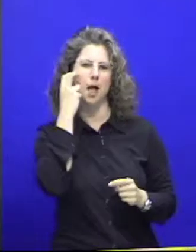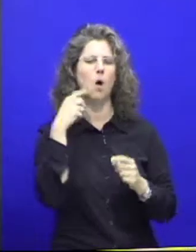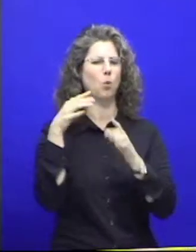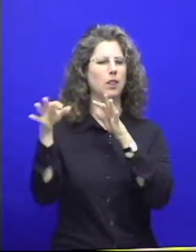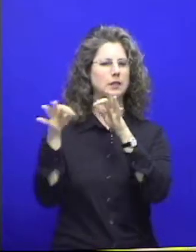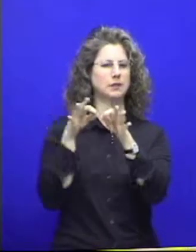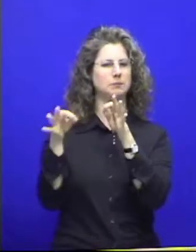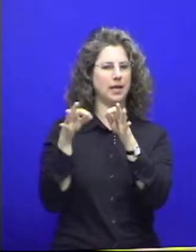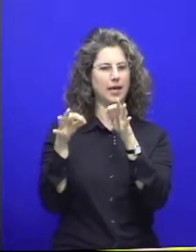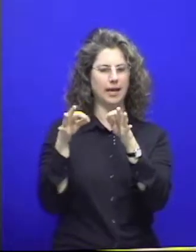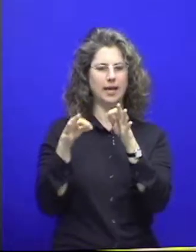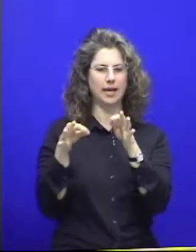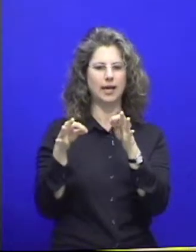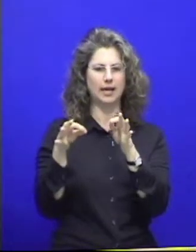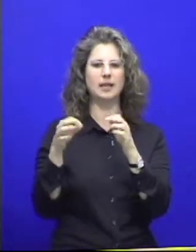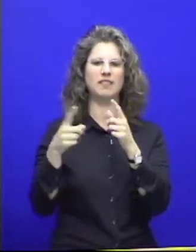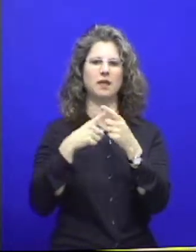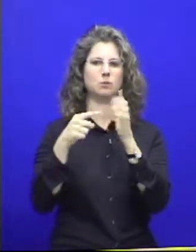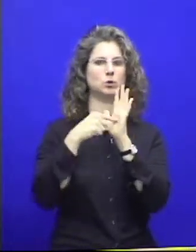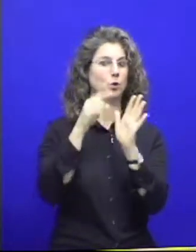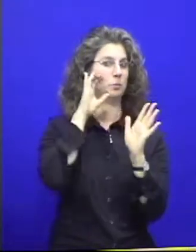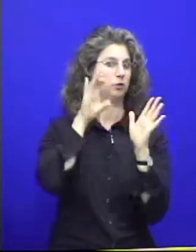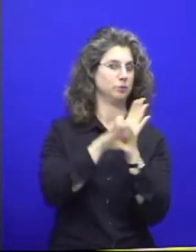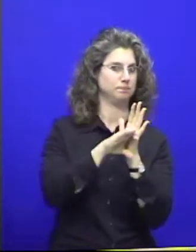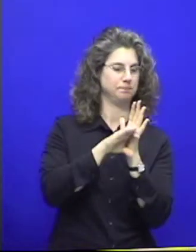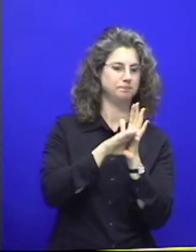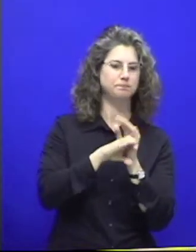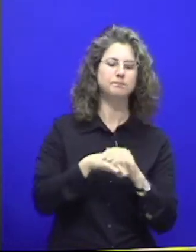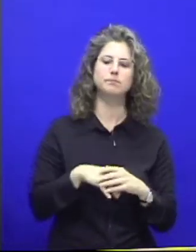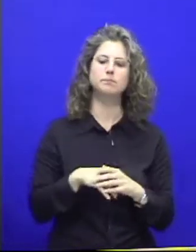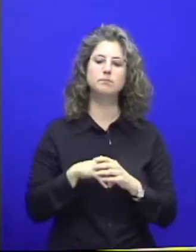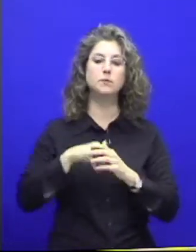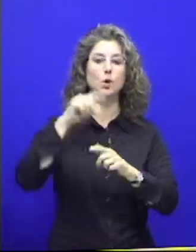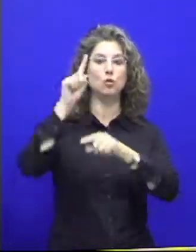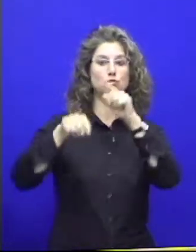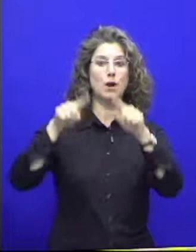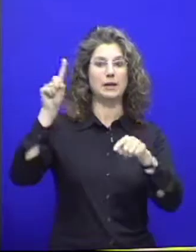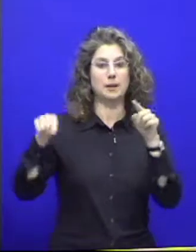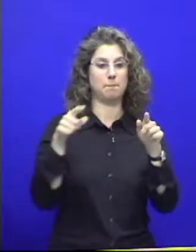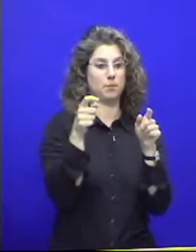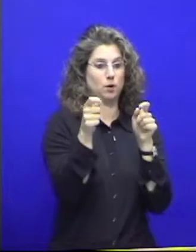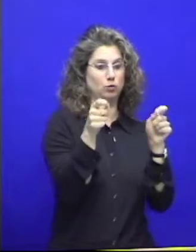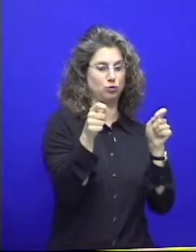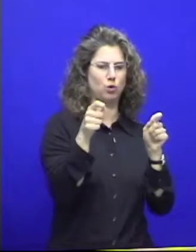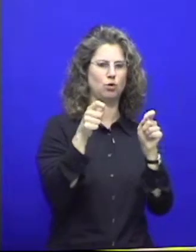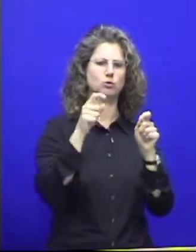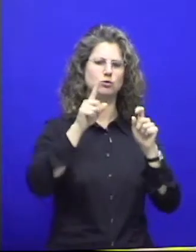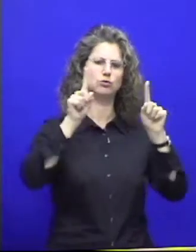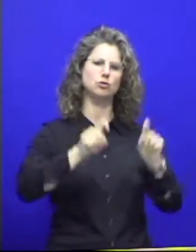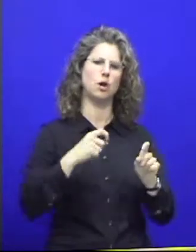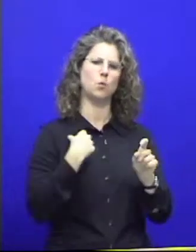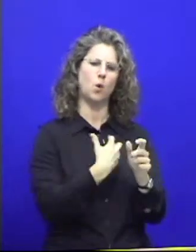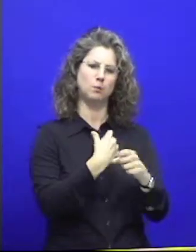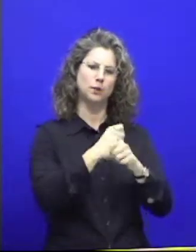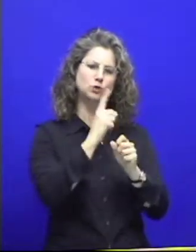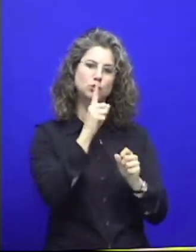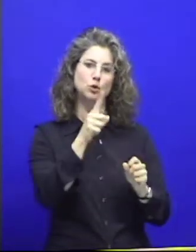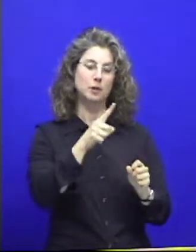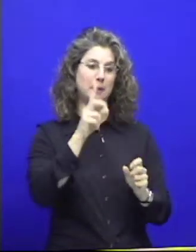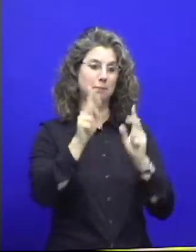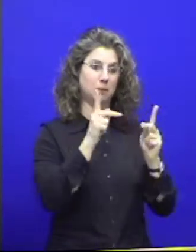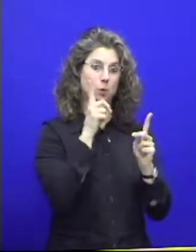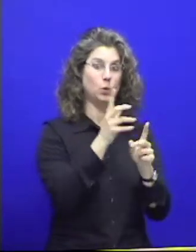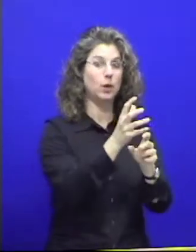explain a few concepts and then I'll show you a picture. In a randomized controlled trial, we want to be sure that the people who get the